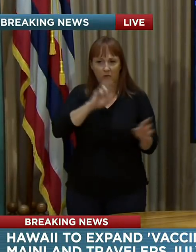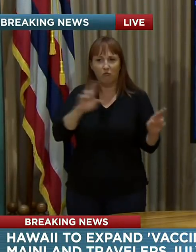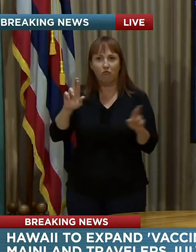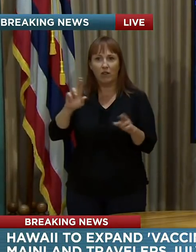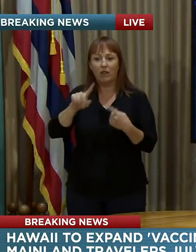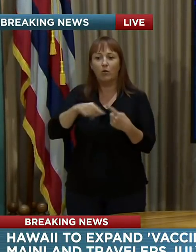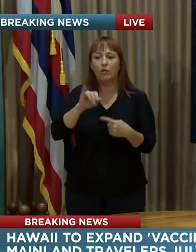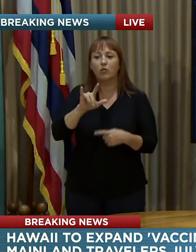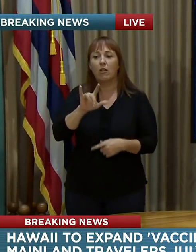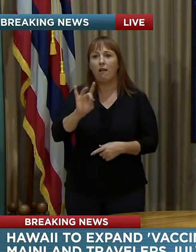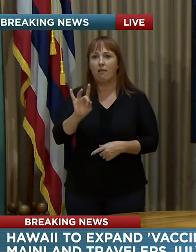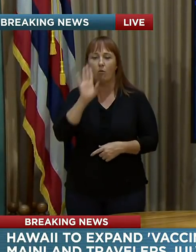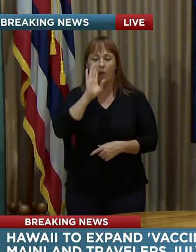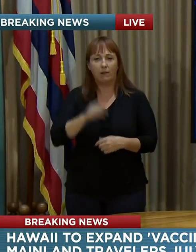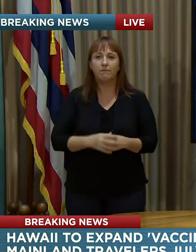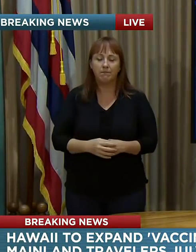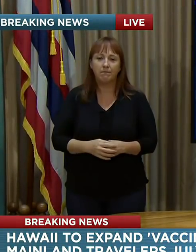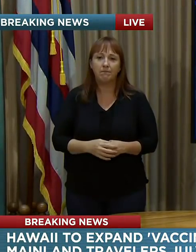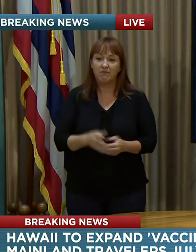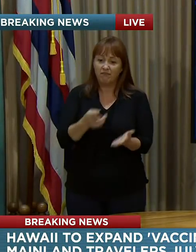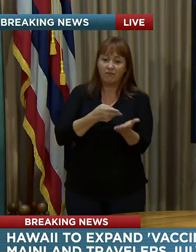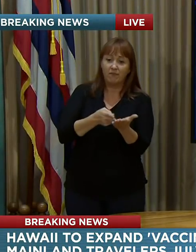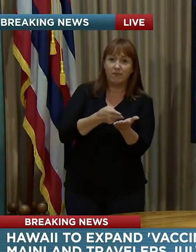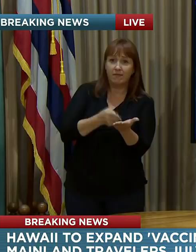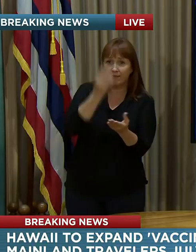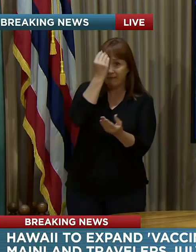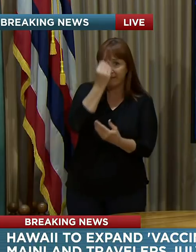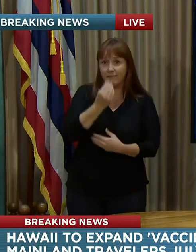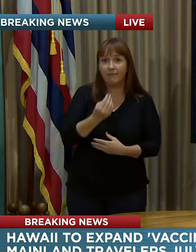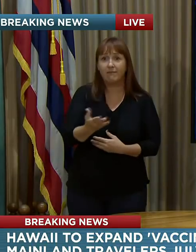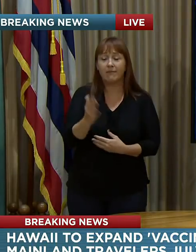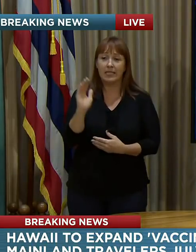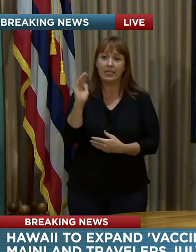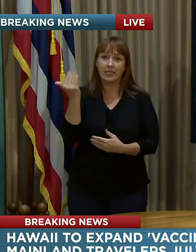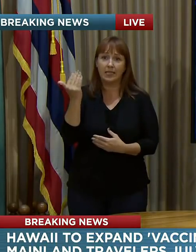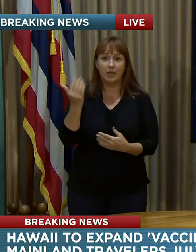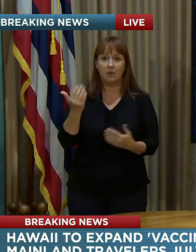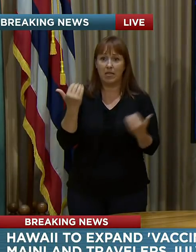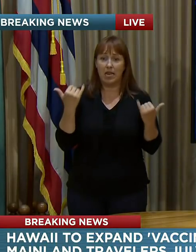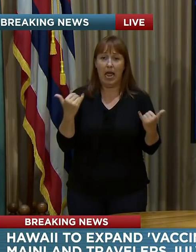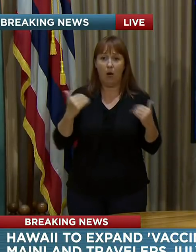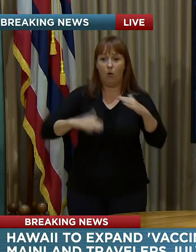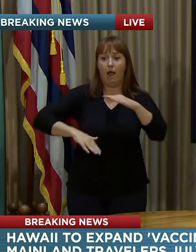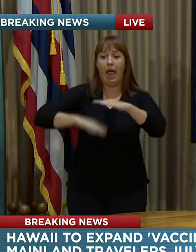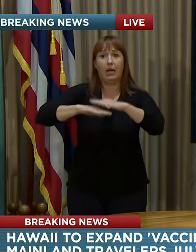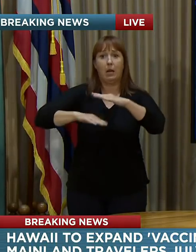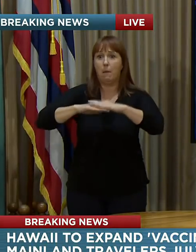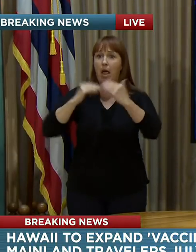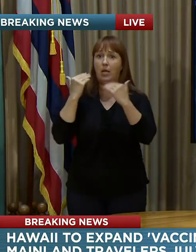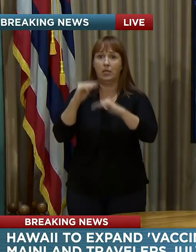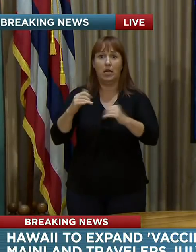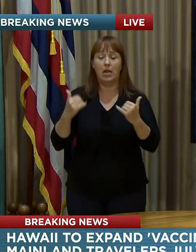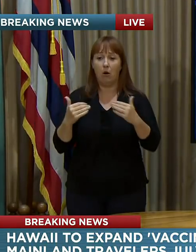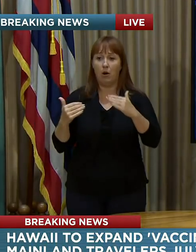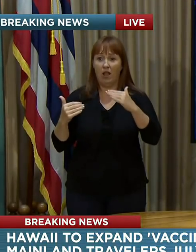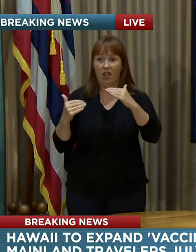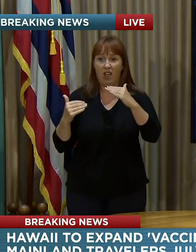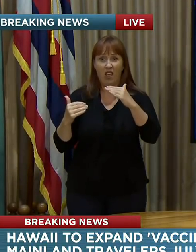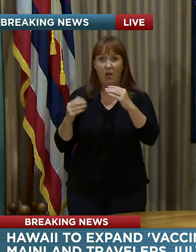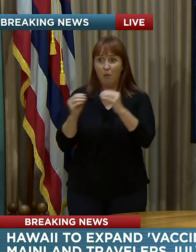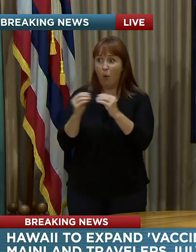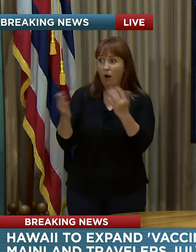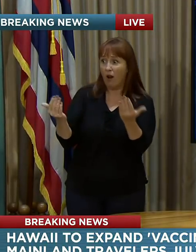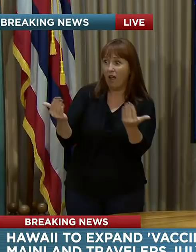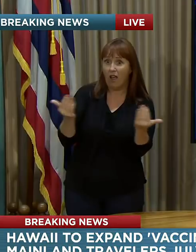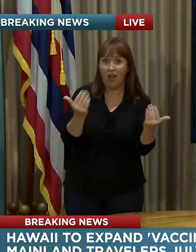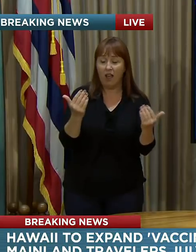8th. In all honesty, it almost looks like we're at capacity or near capacity as far as the